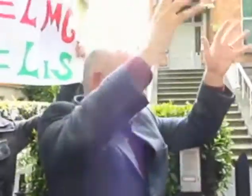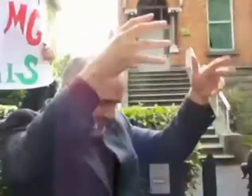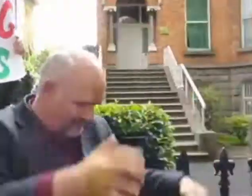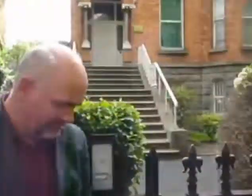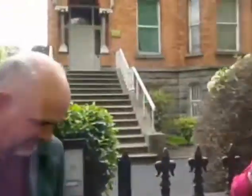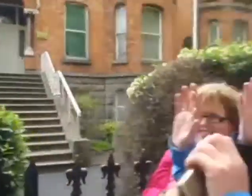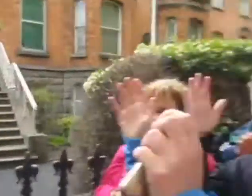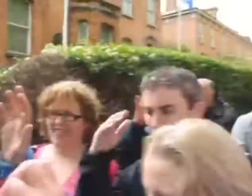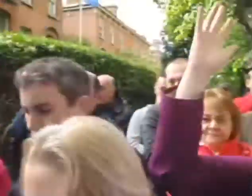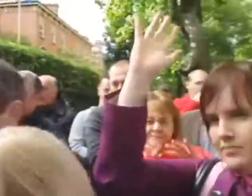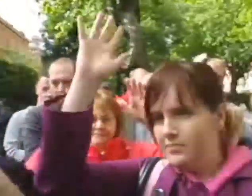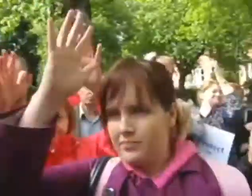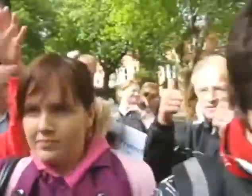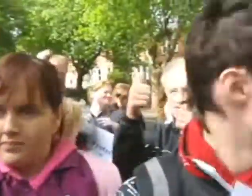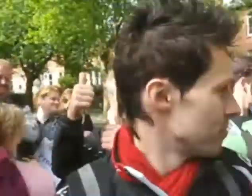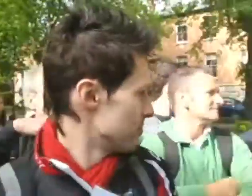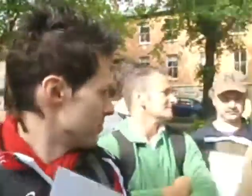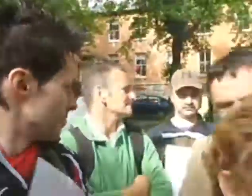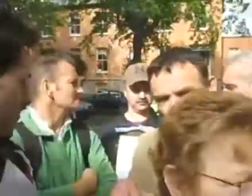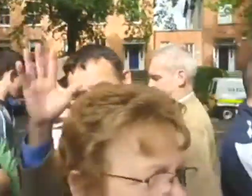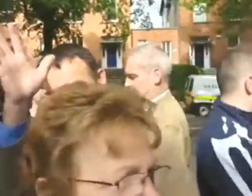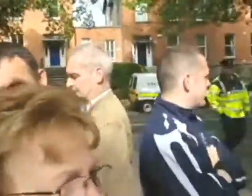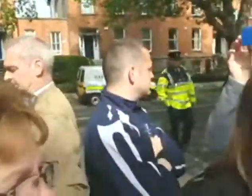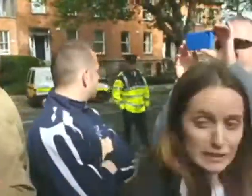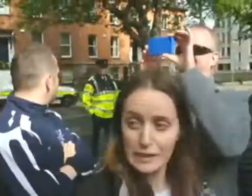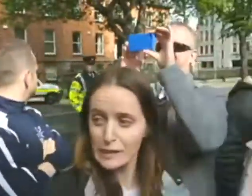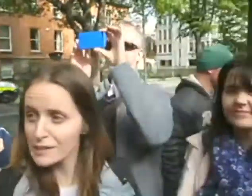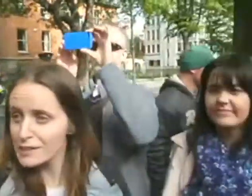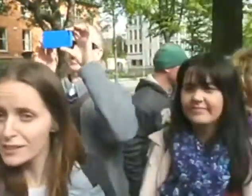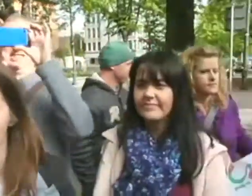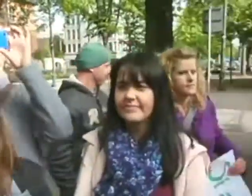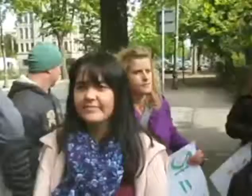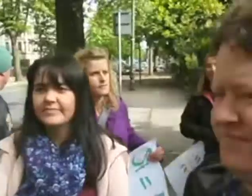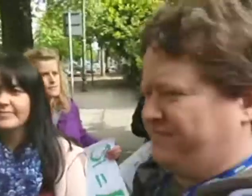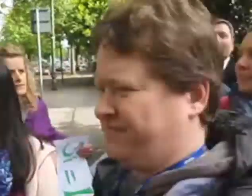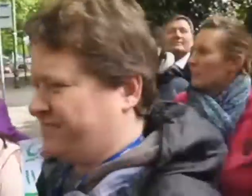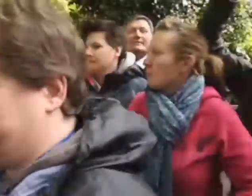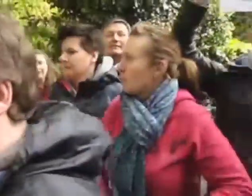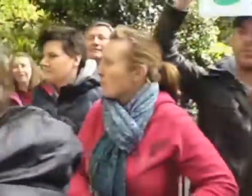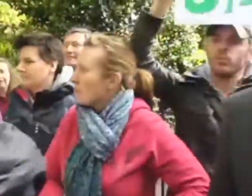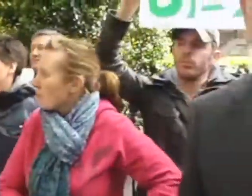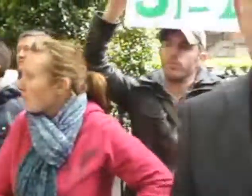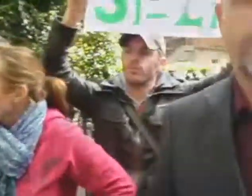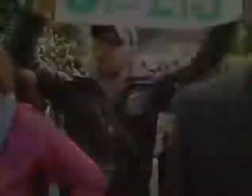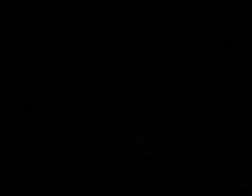Okay. So maybe it doesn't really make sense to everyone who's gathered here today why that the ambassador is refusing to accept the